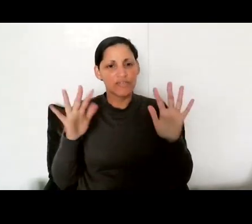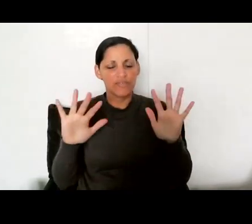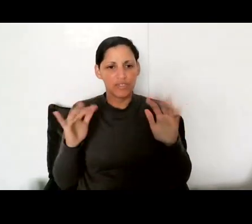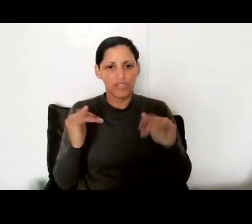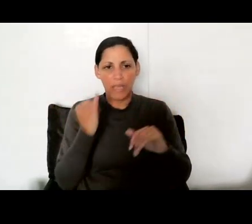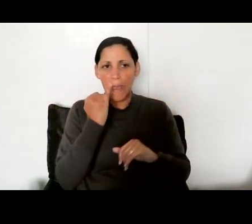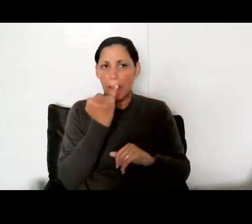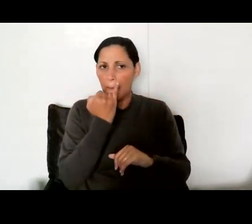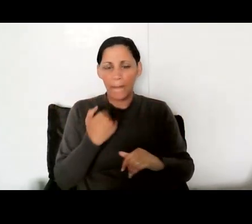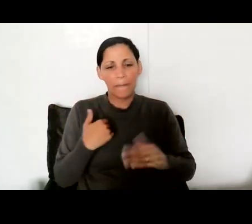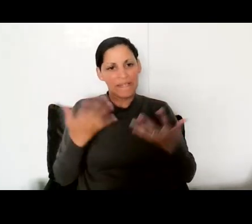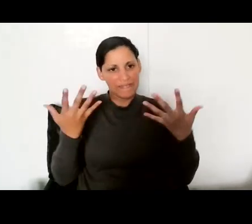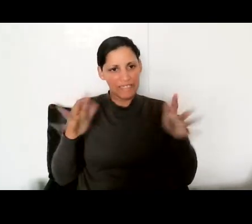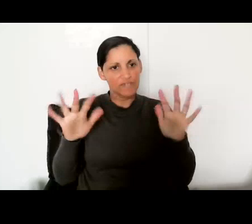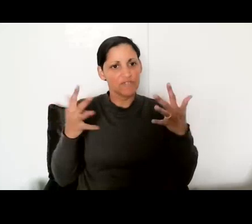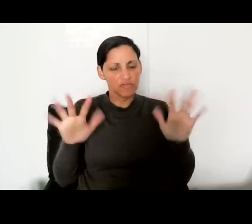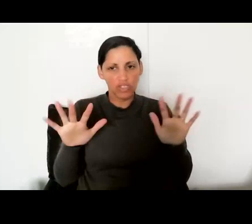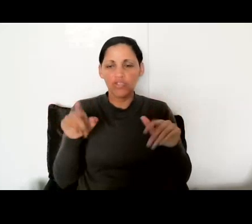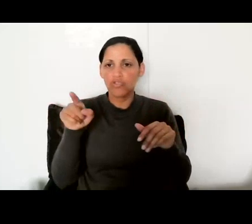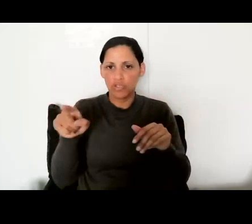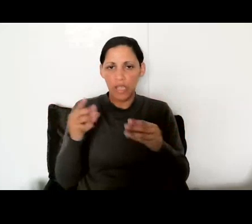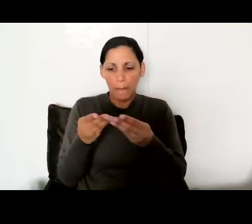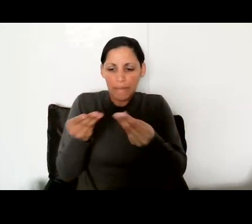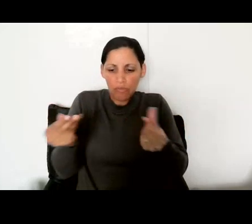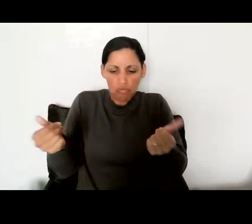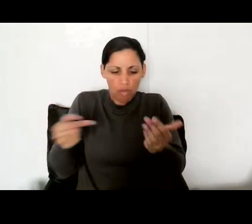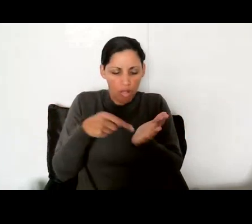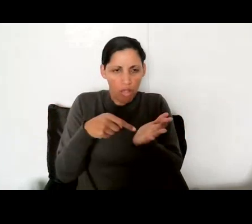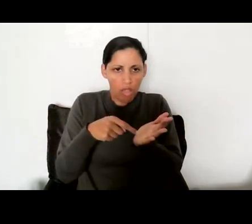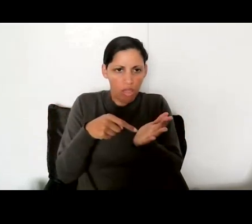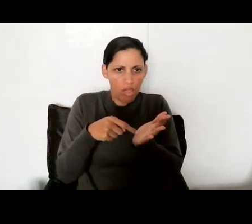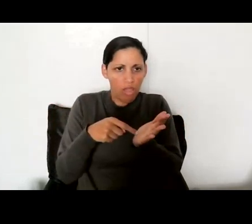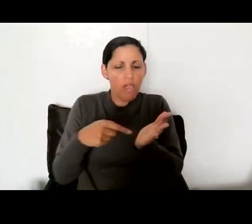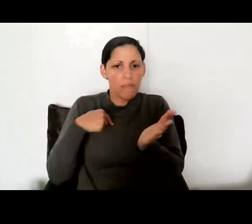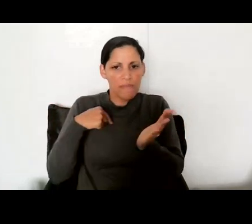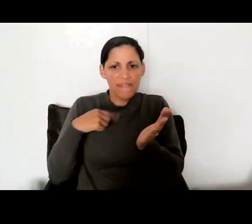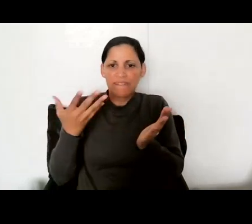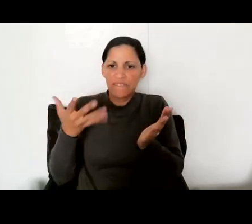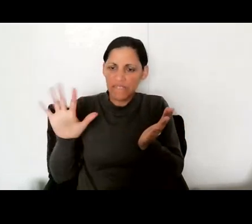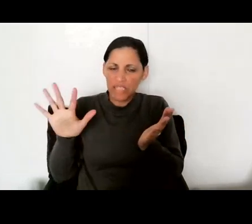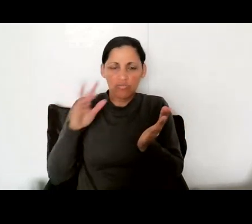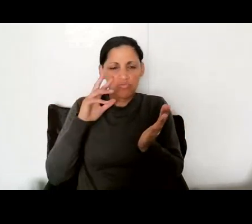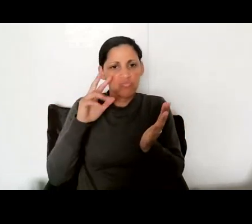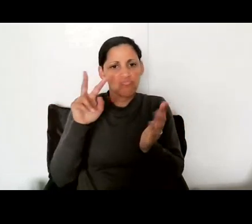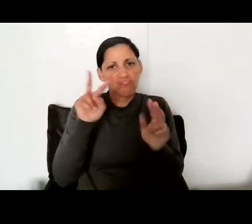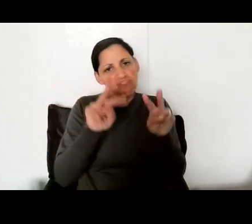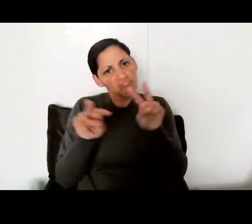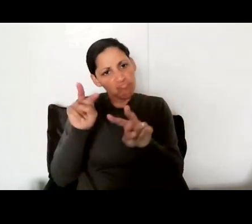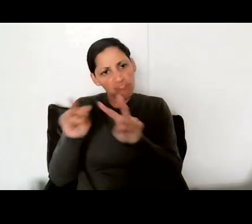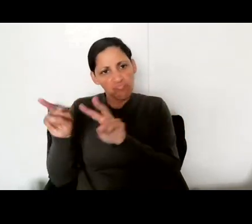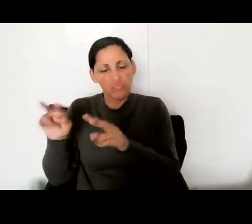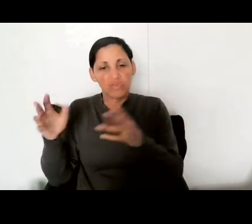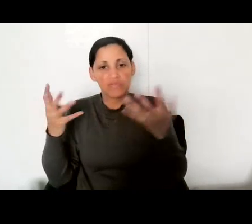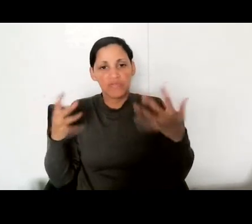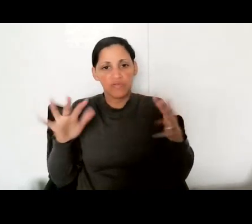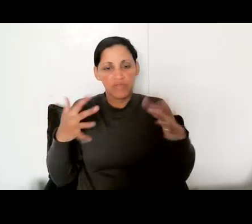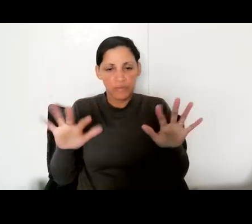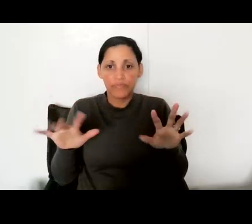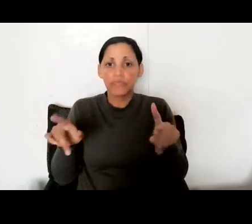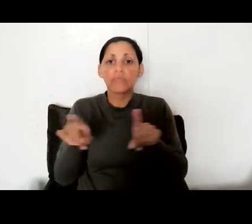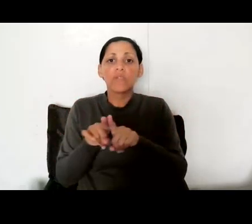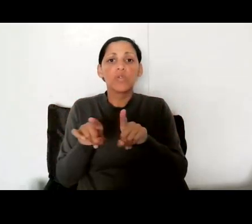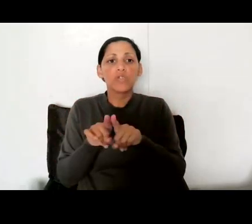material, and I think similar to how I felt last week, week 4, with regard to